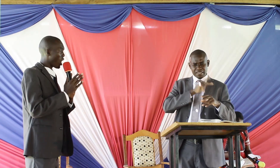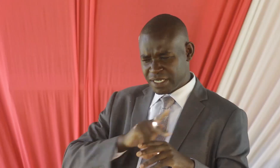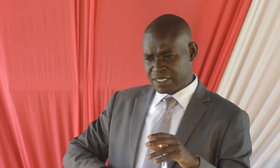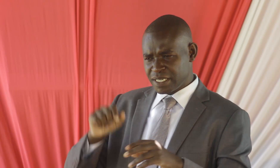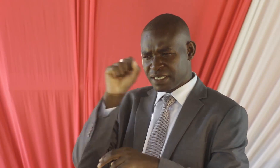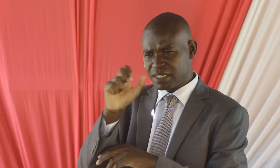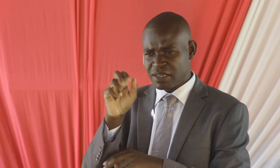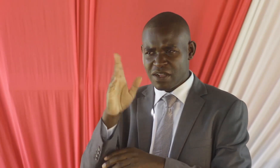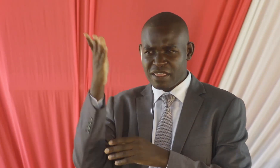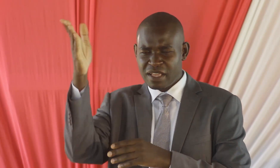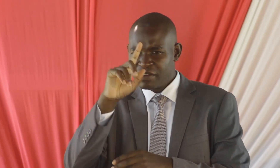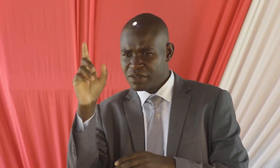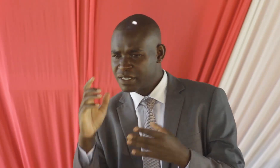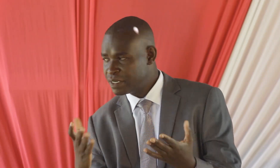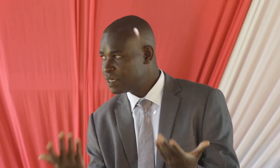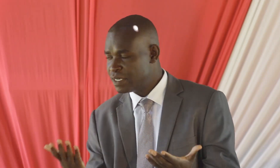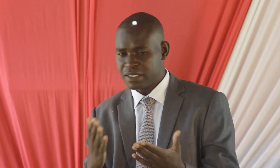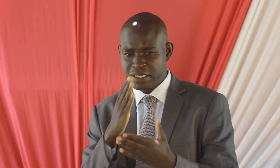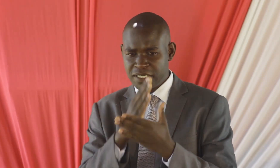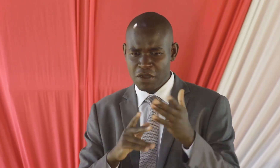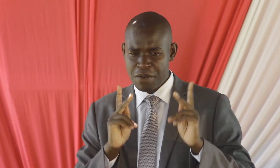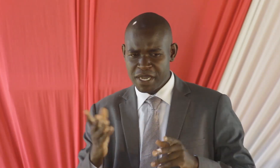in the house of King Saul?